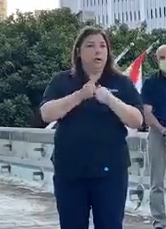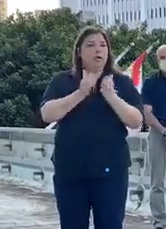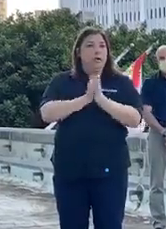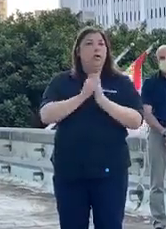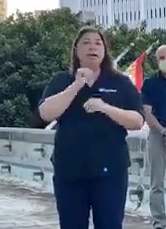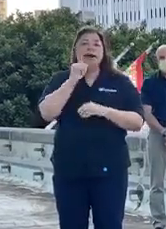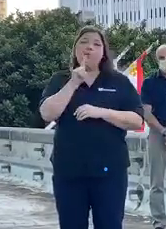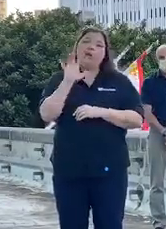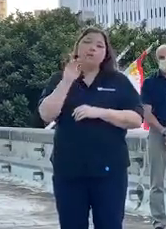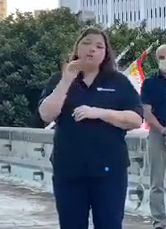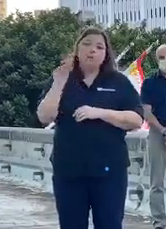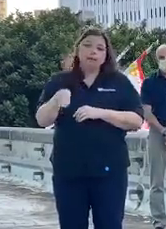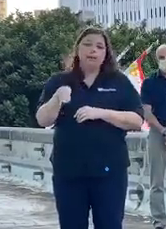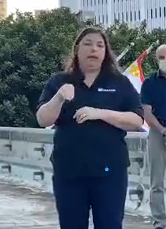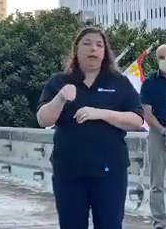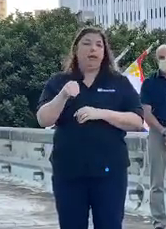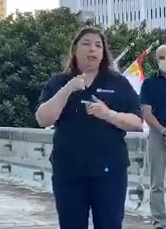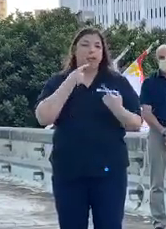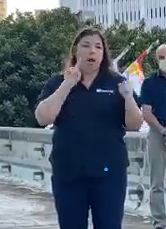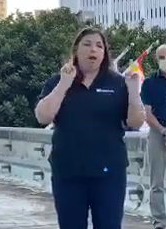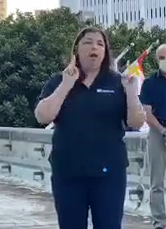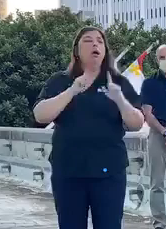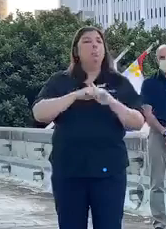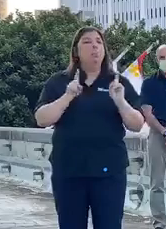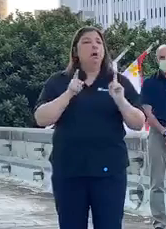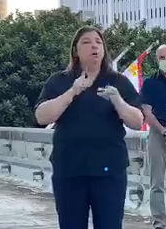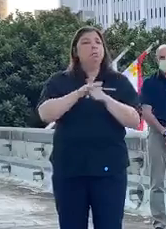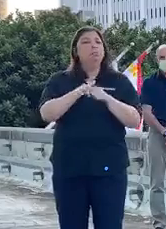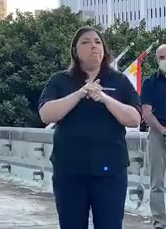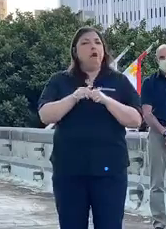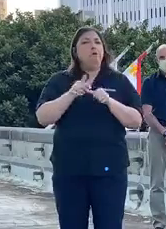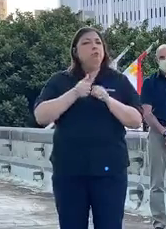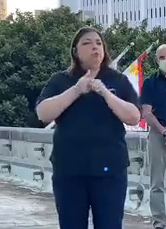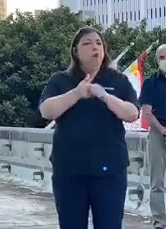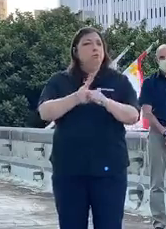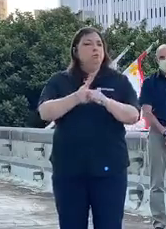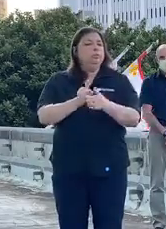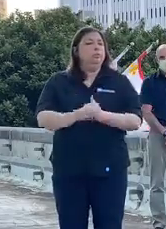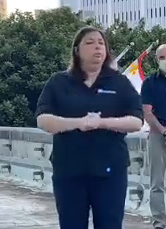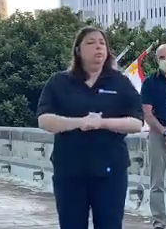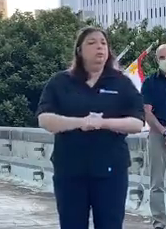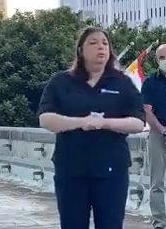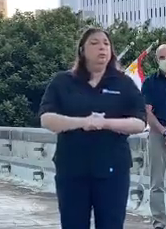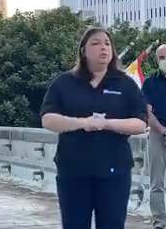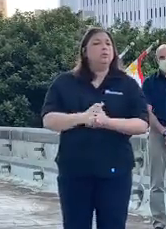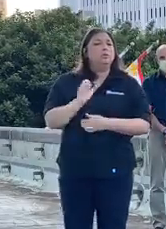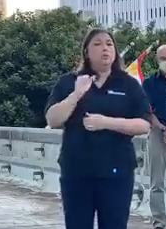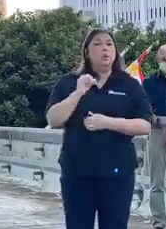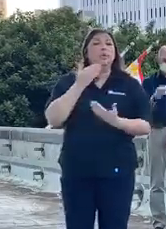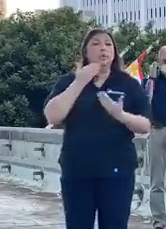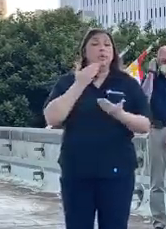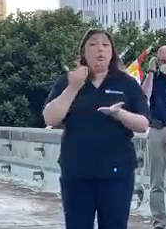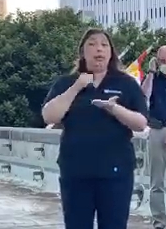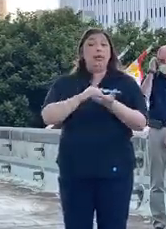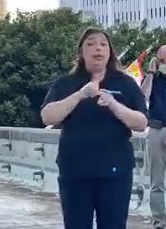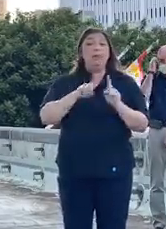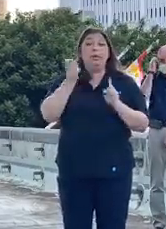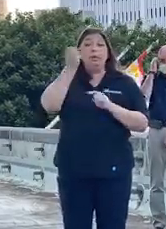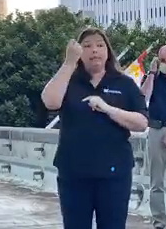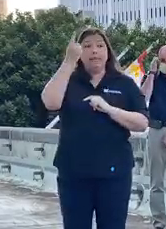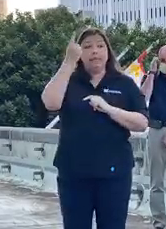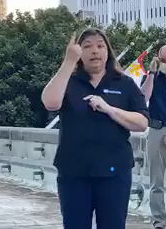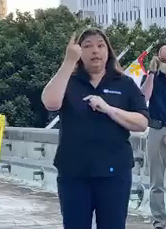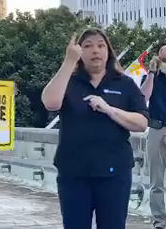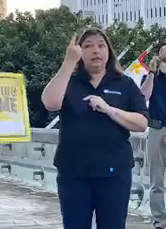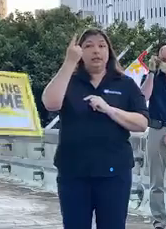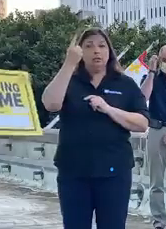Not 100%, but a good amount did the right thing. So with that, thank you again, but